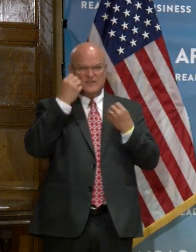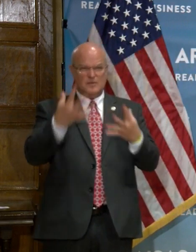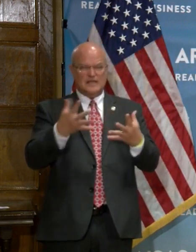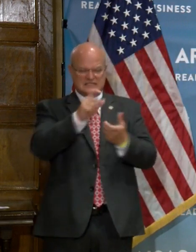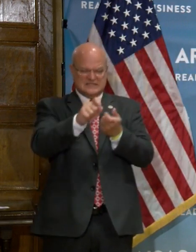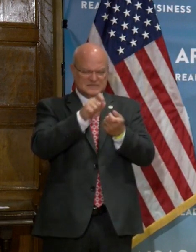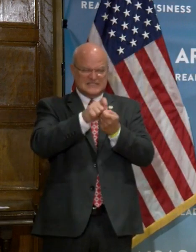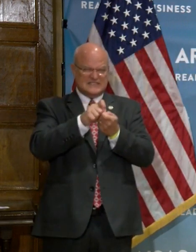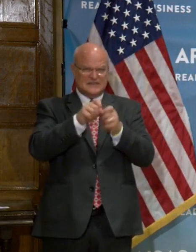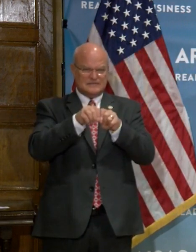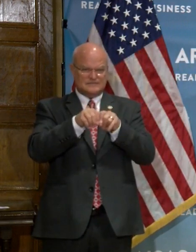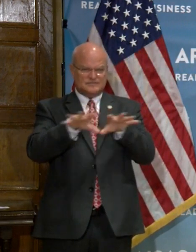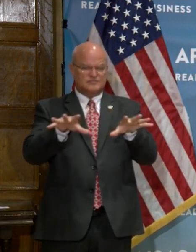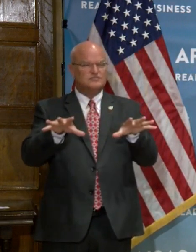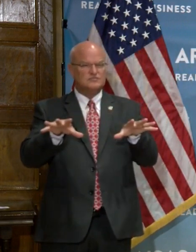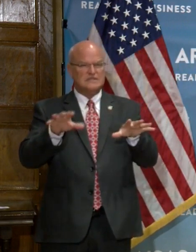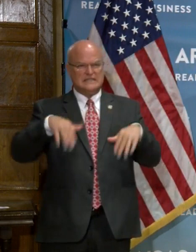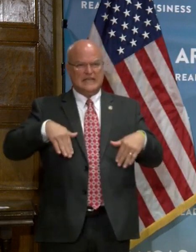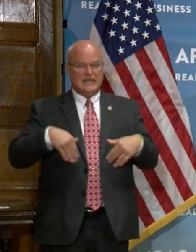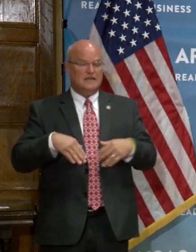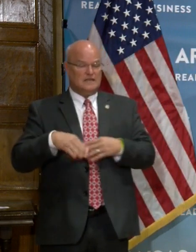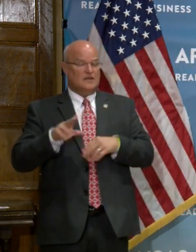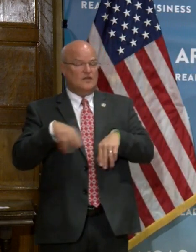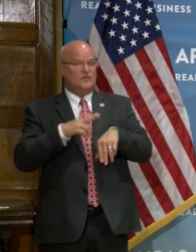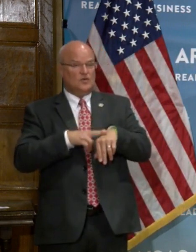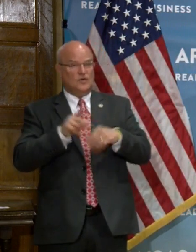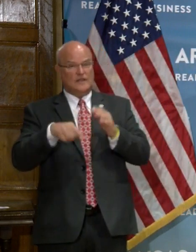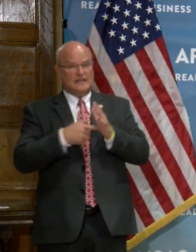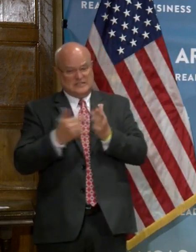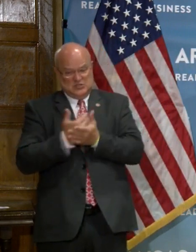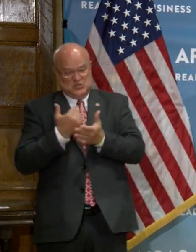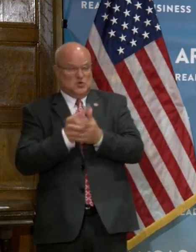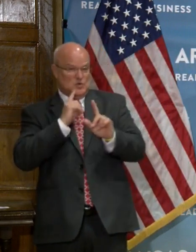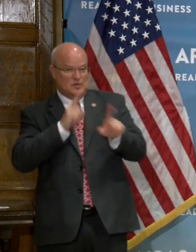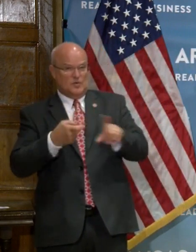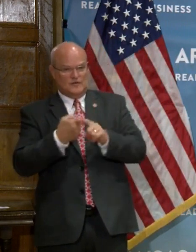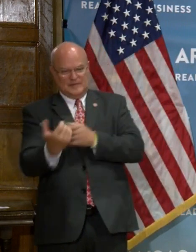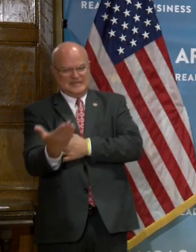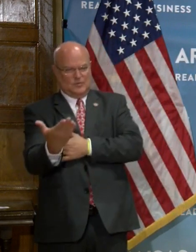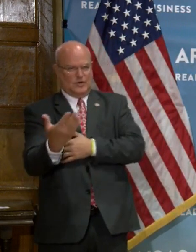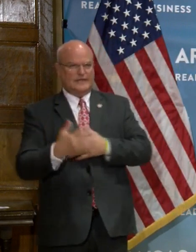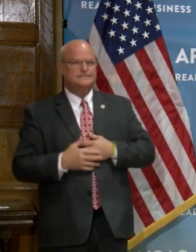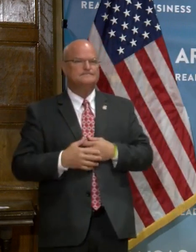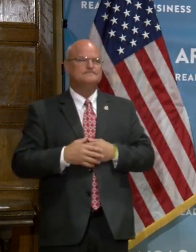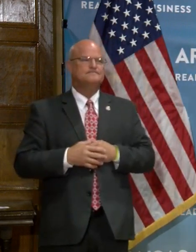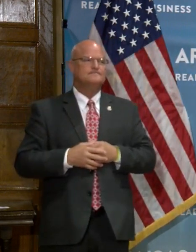information on specific outbreaks yet. Of course, these are just new reports from this morning.